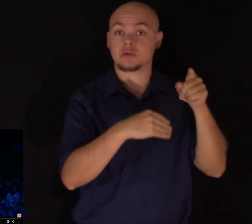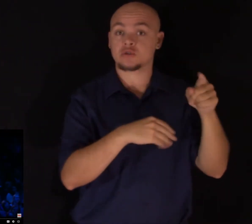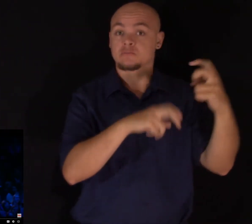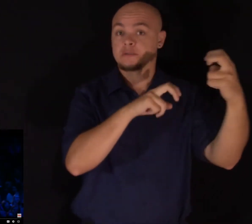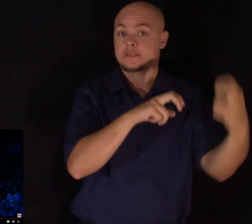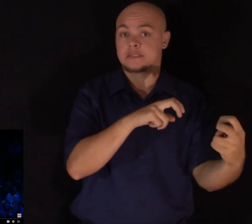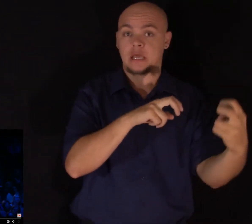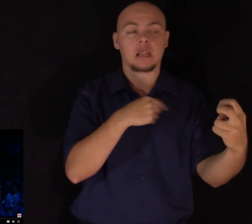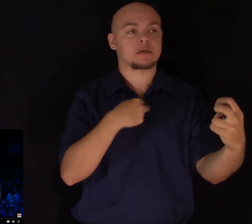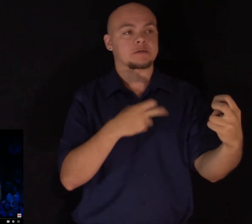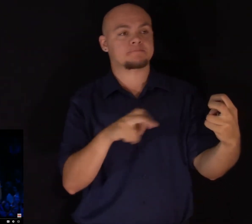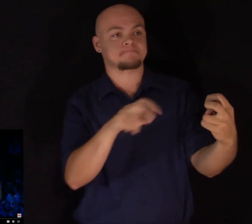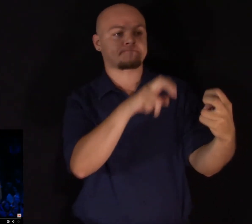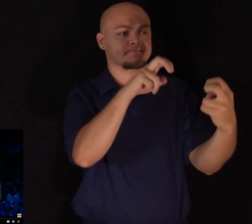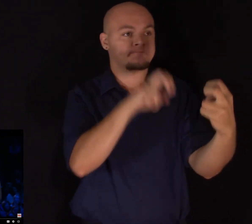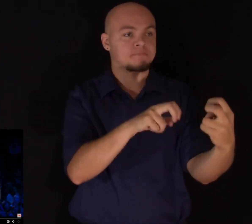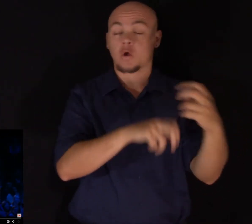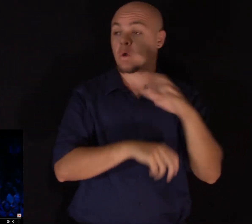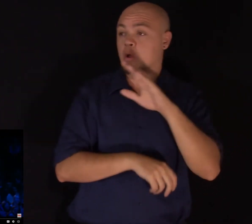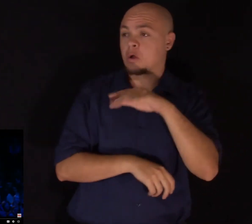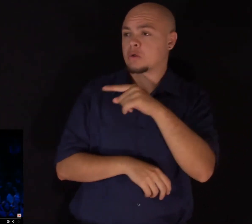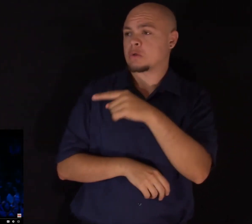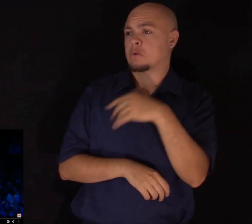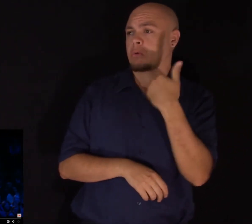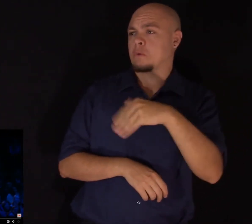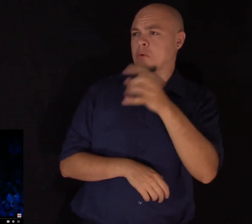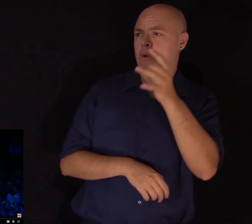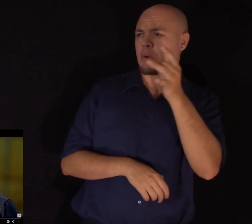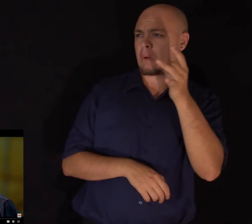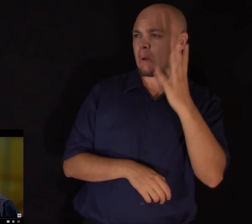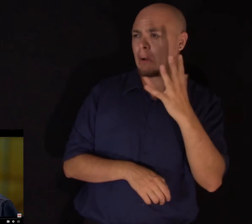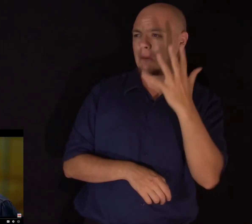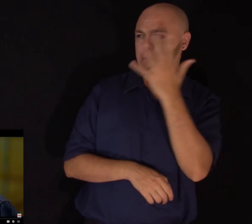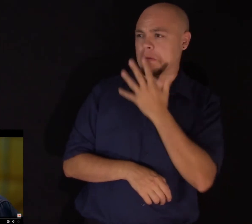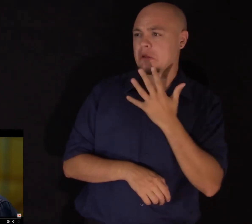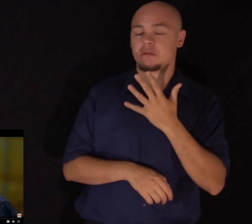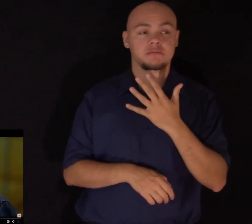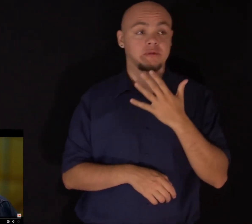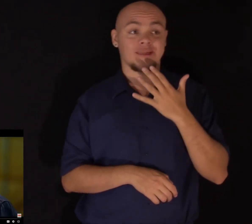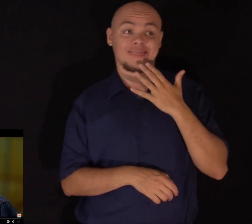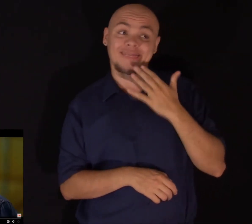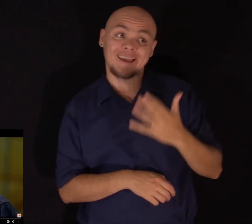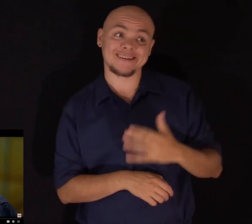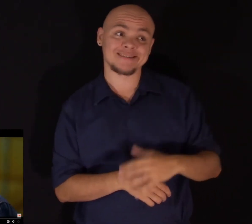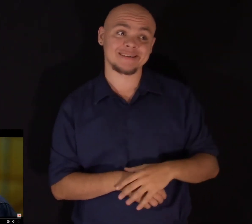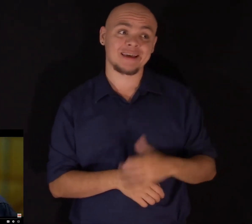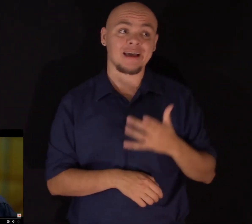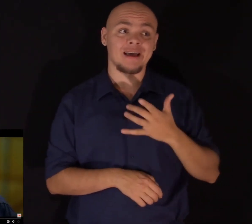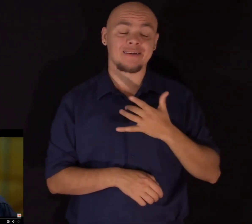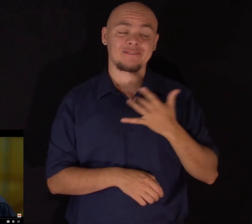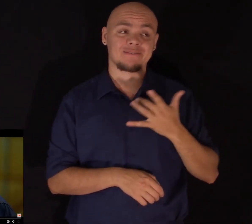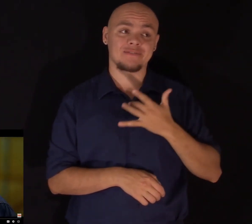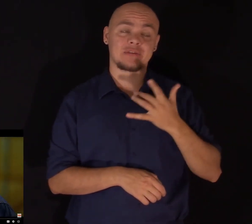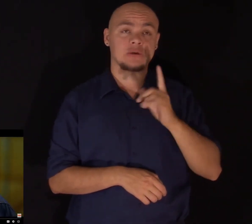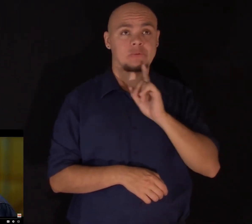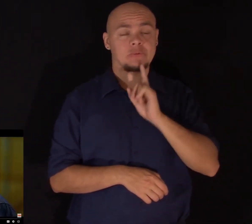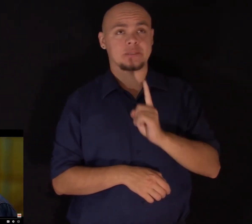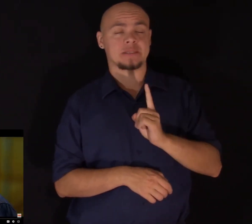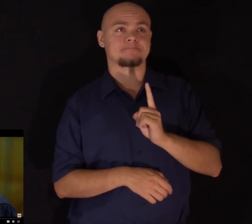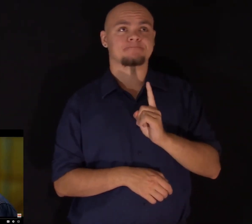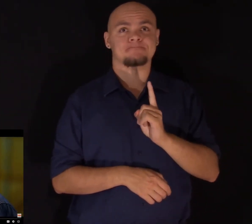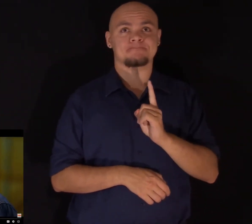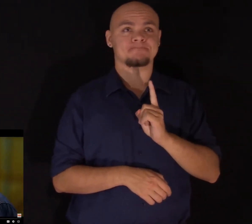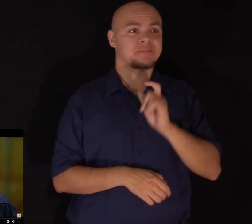table, and I sat down, and she said, "God, you look like hell." I said, "Thanks. I feel really, I'm